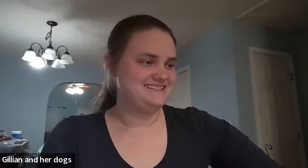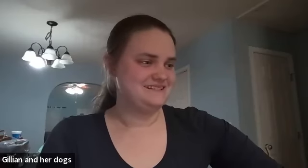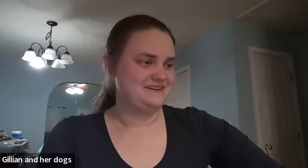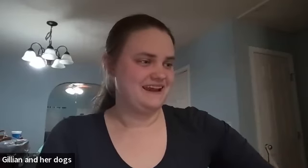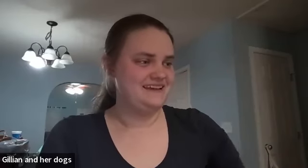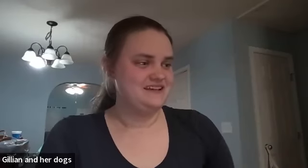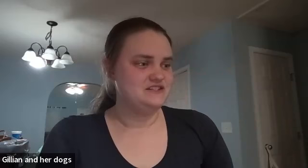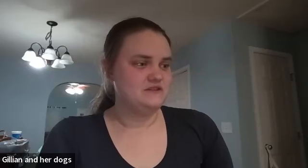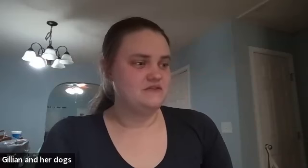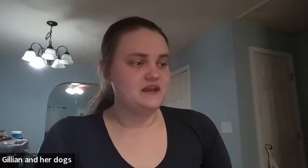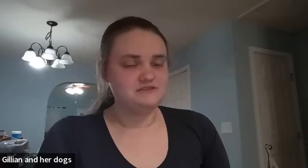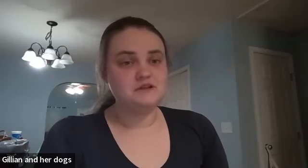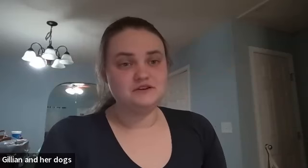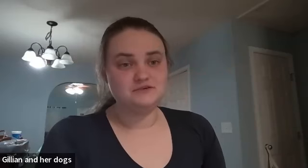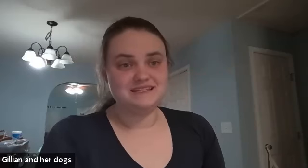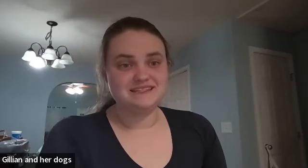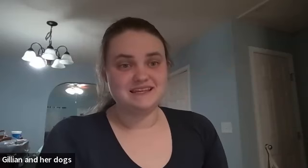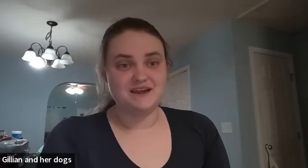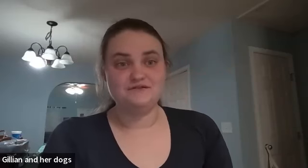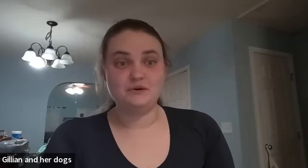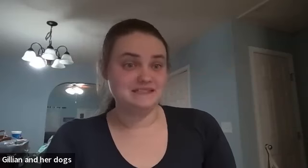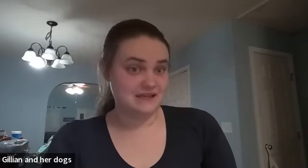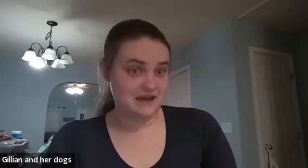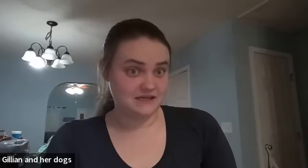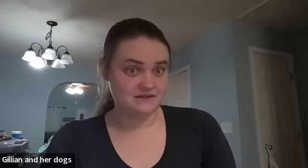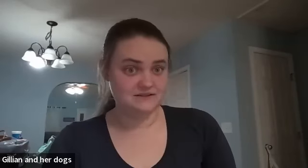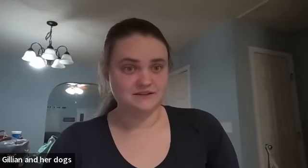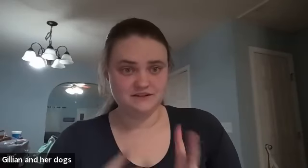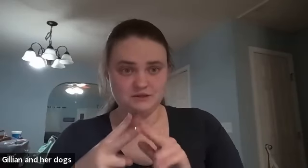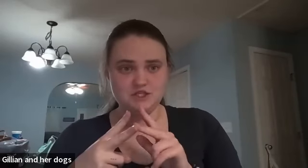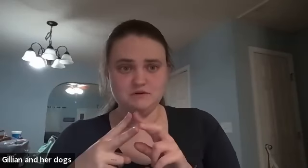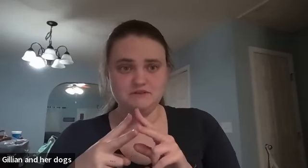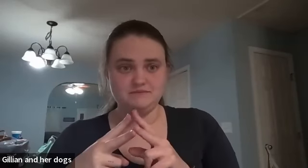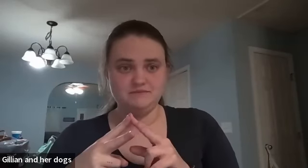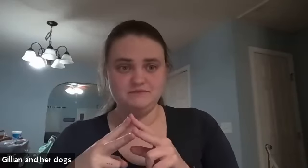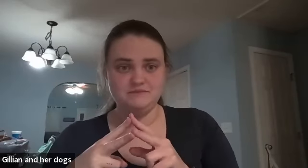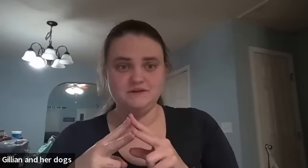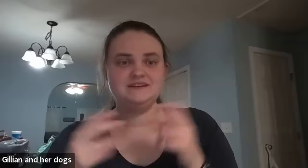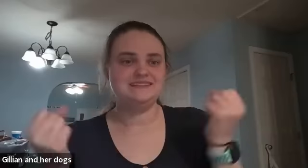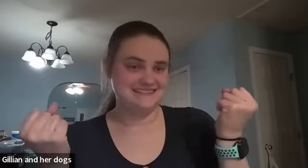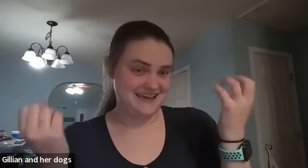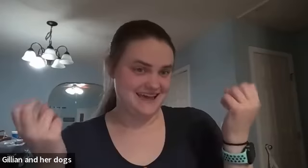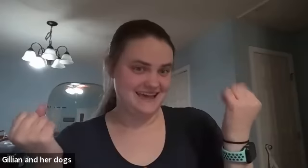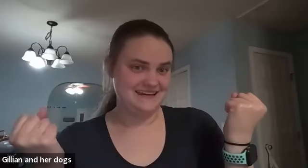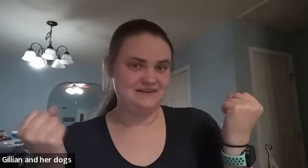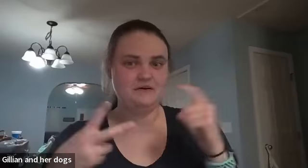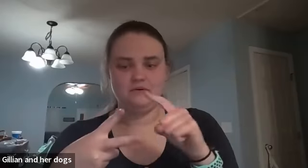Awesome. Okay. So then the next one we learned was the sign for sign. There are two of them. Sign